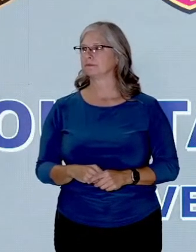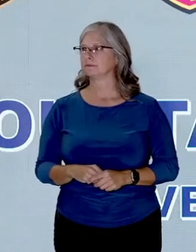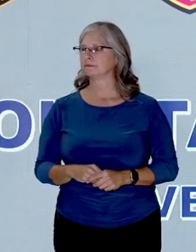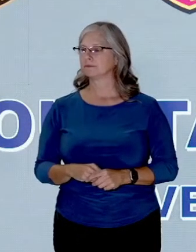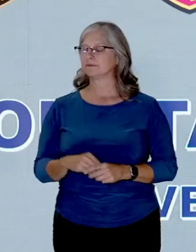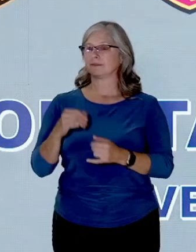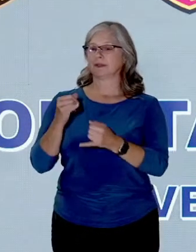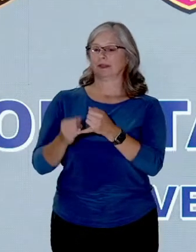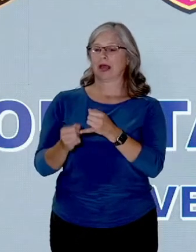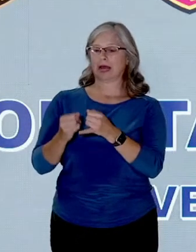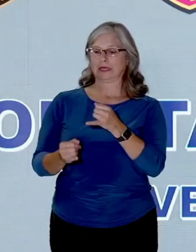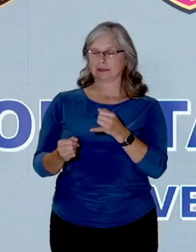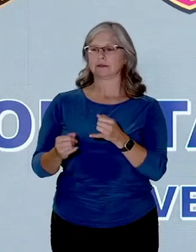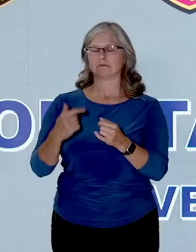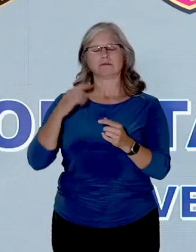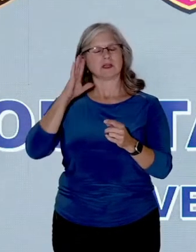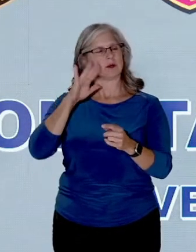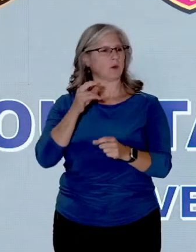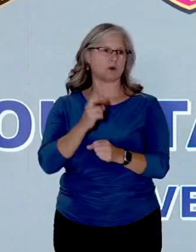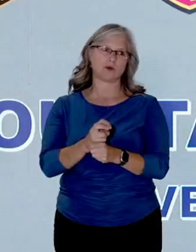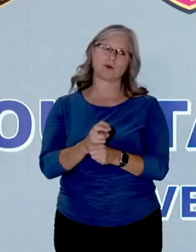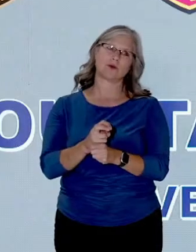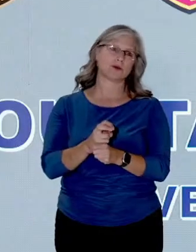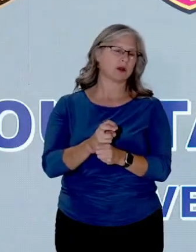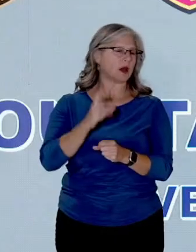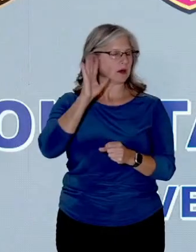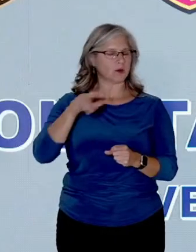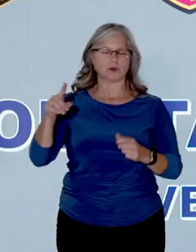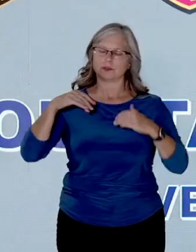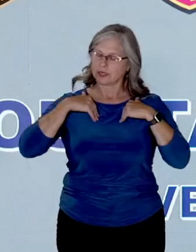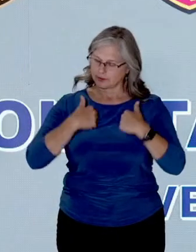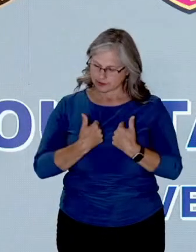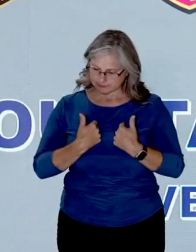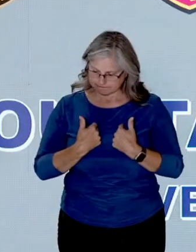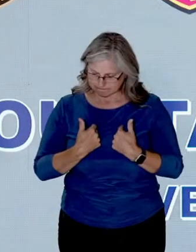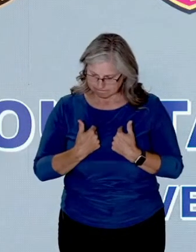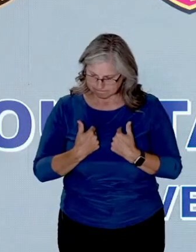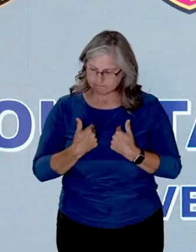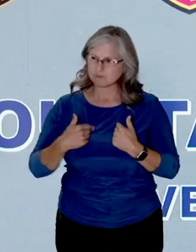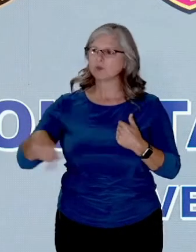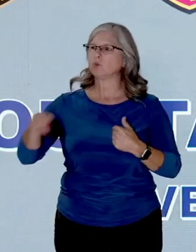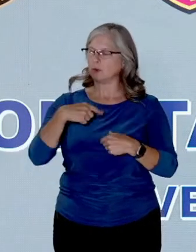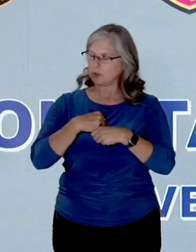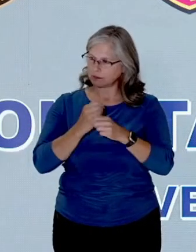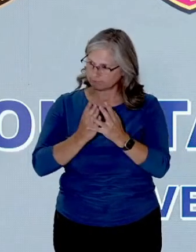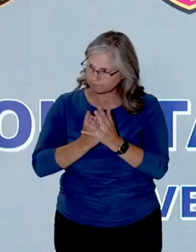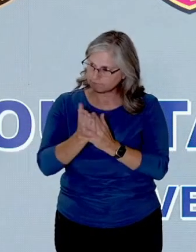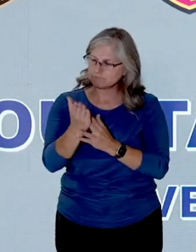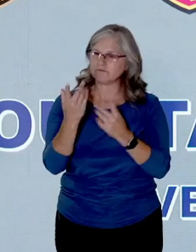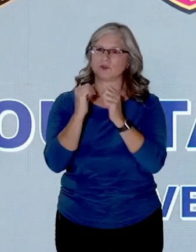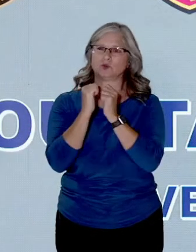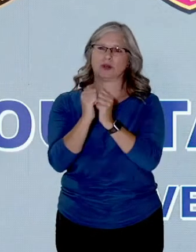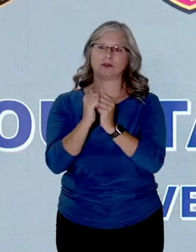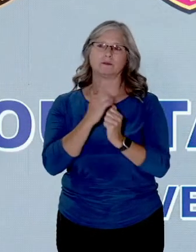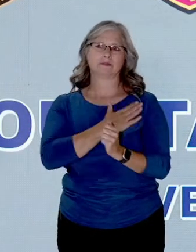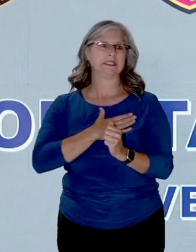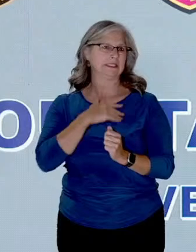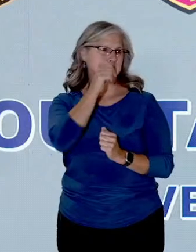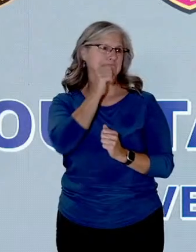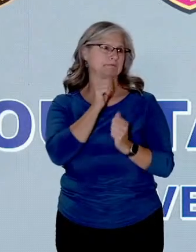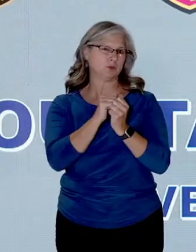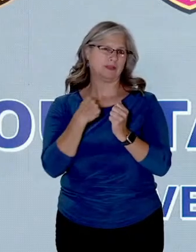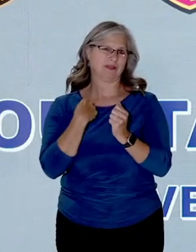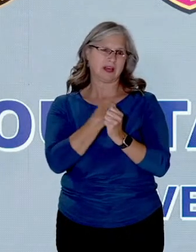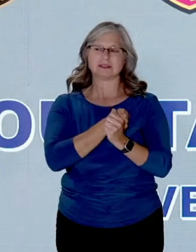And lastly, I know this is hard. I know you're all tired. We're going to make this through this together. Please bear with us. Thank